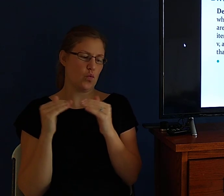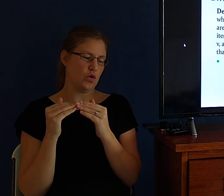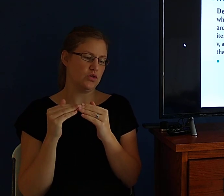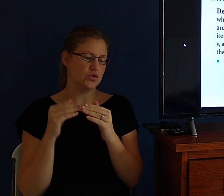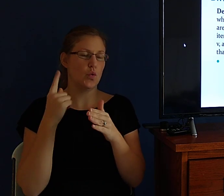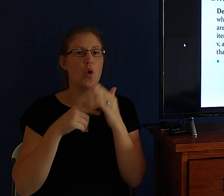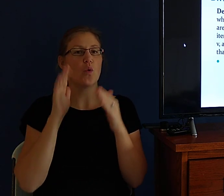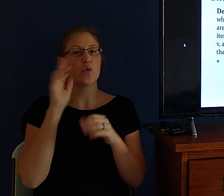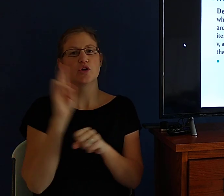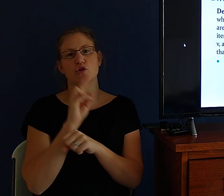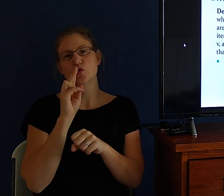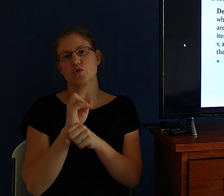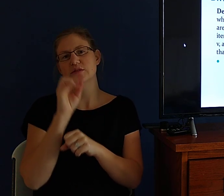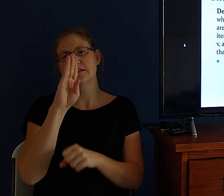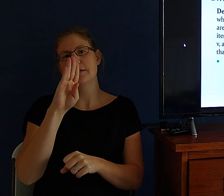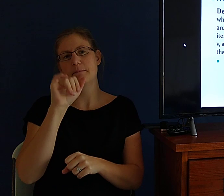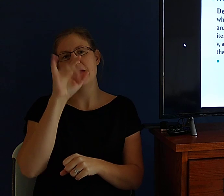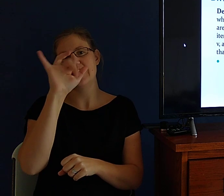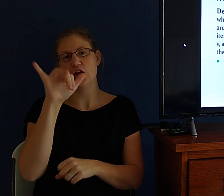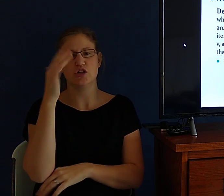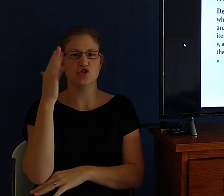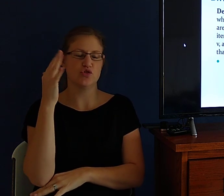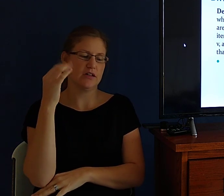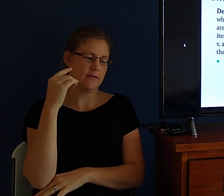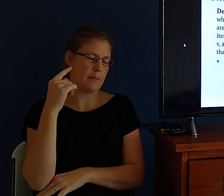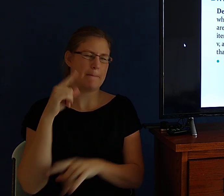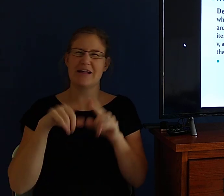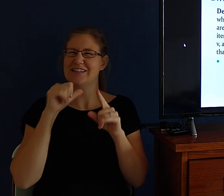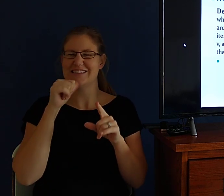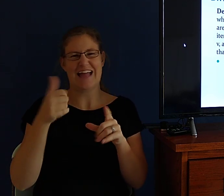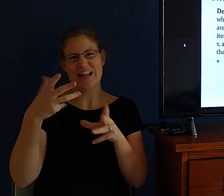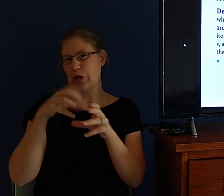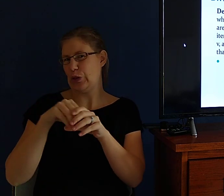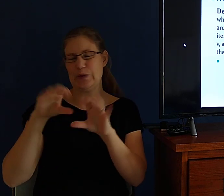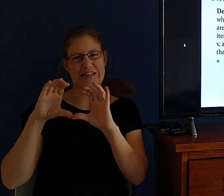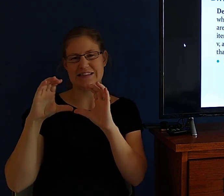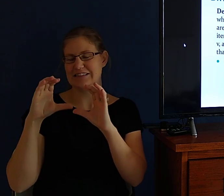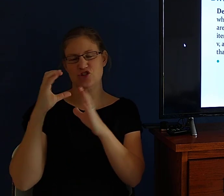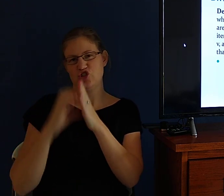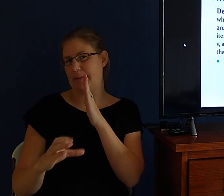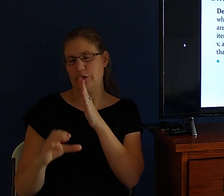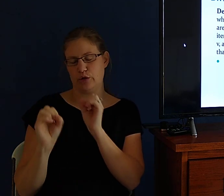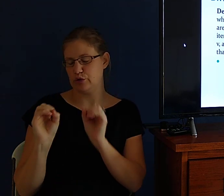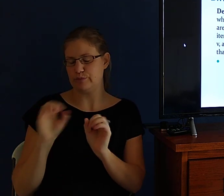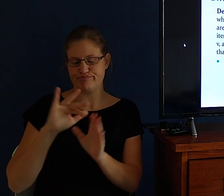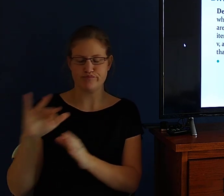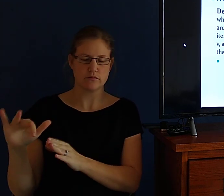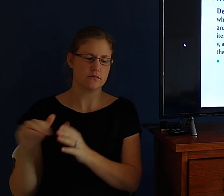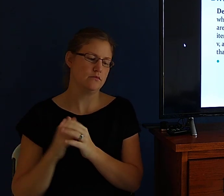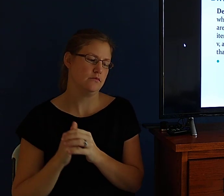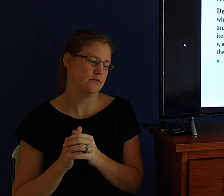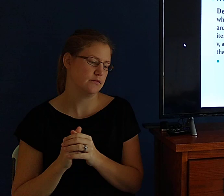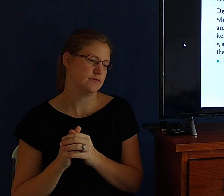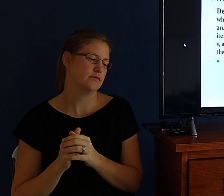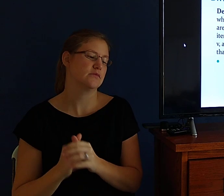the binary tree in this case. But this is out of the scope of this chapter. Again, let's go back to